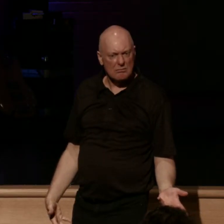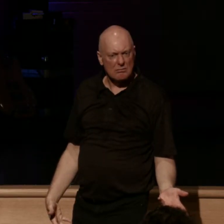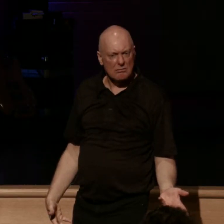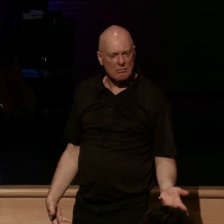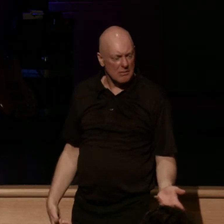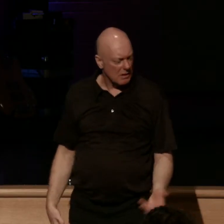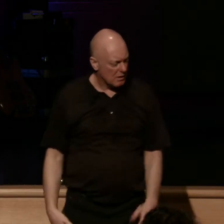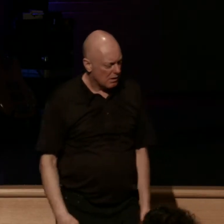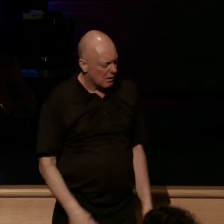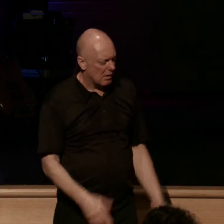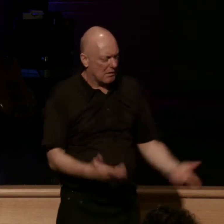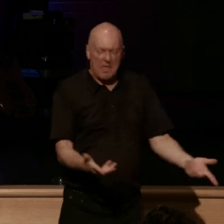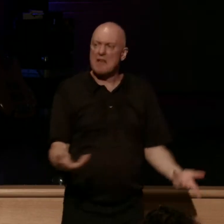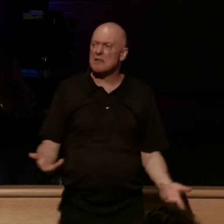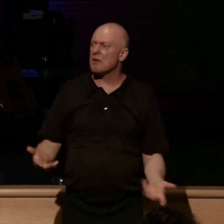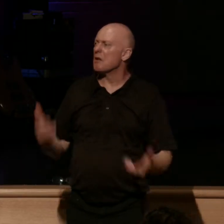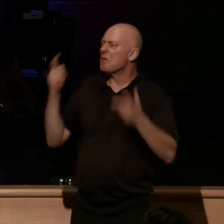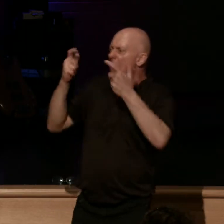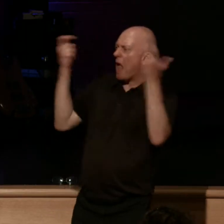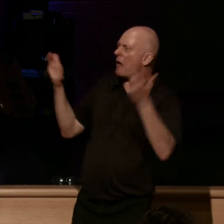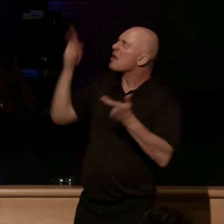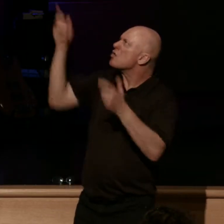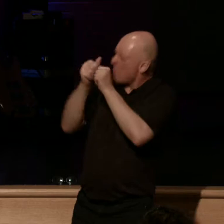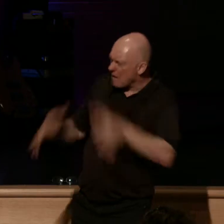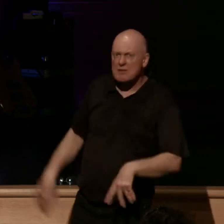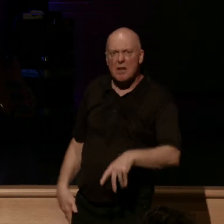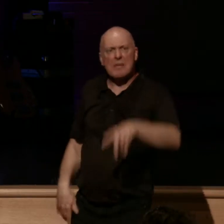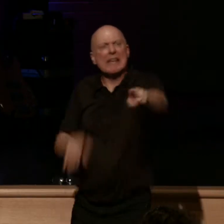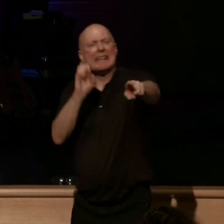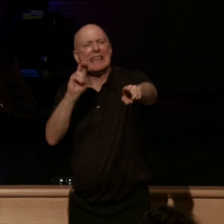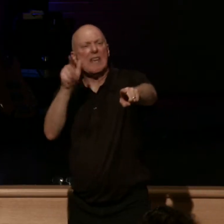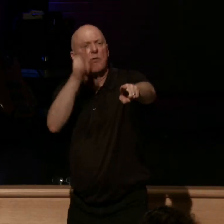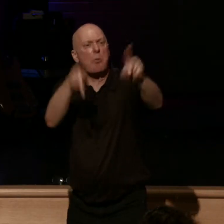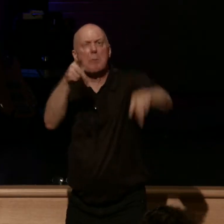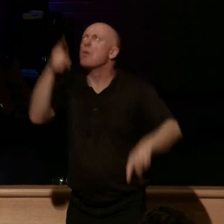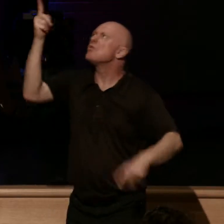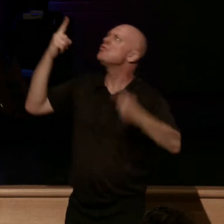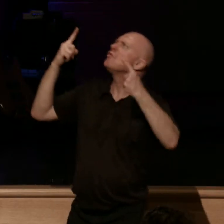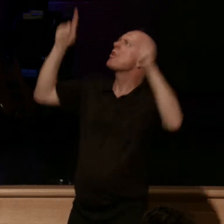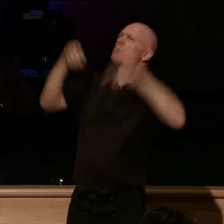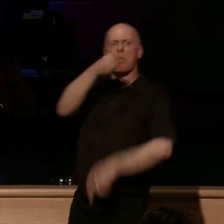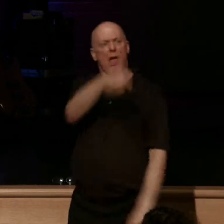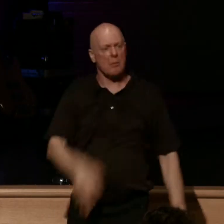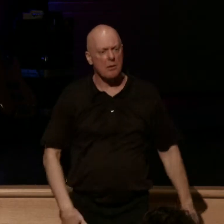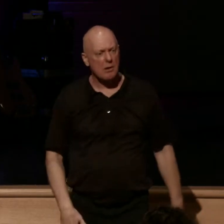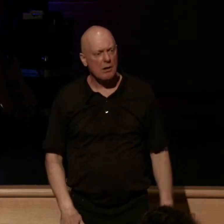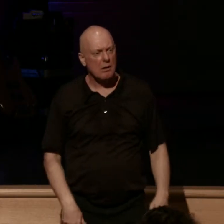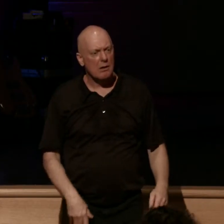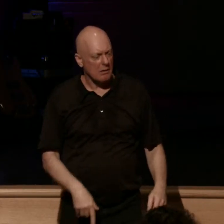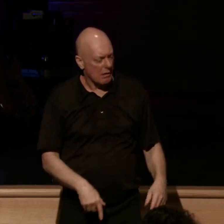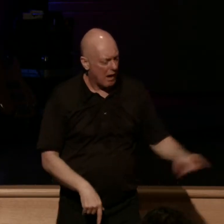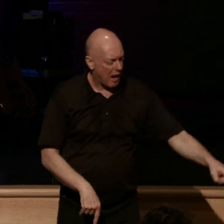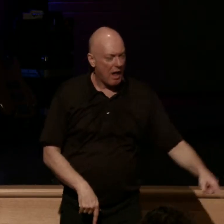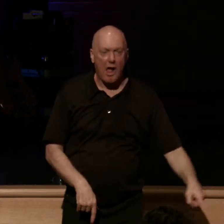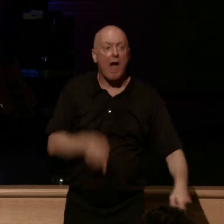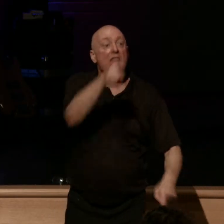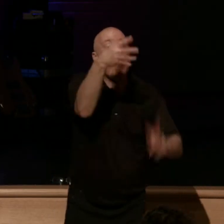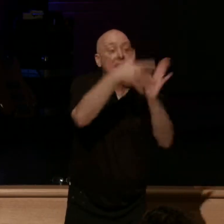arrogant blessed. Evildoers not only prosper, but they put God to the test and they